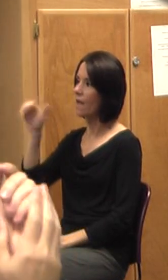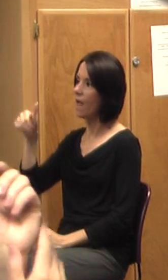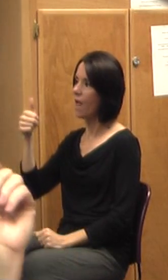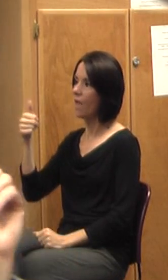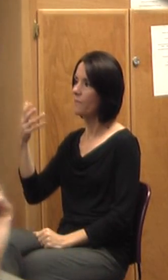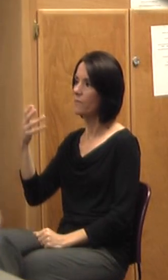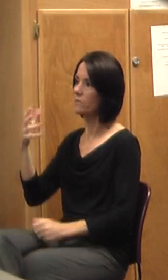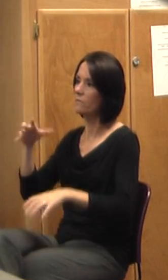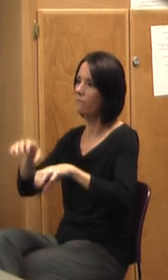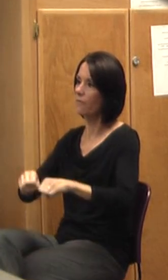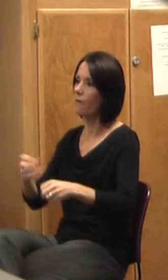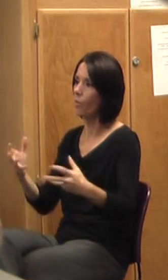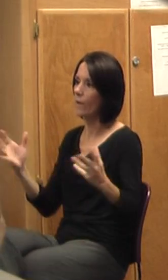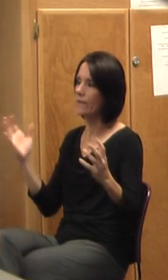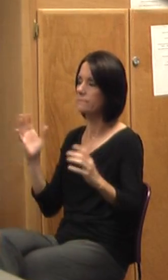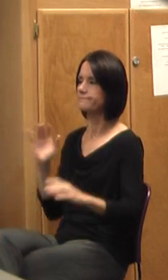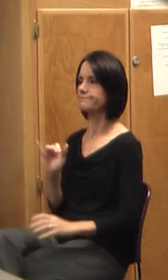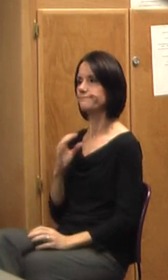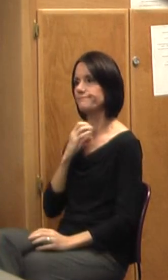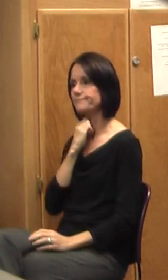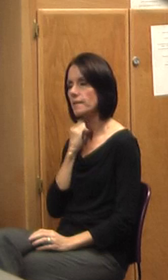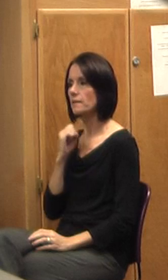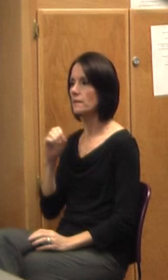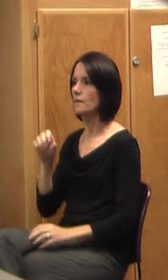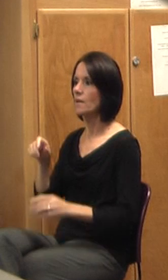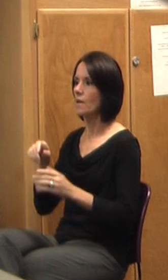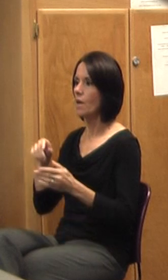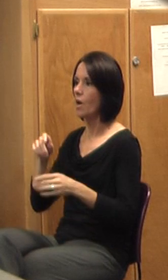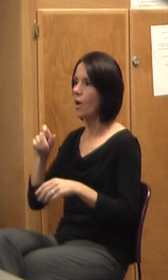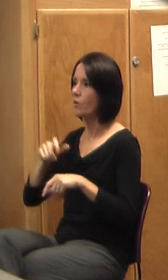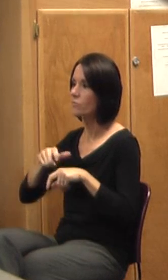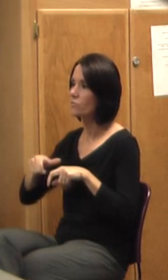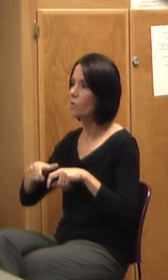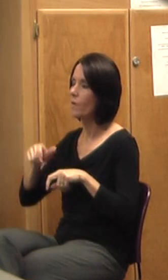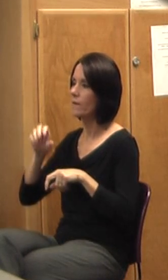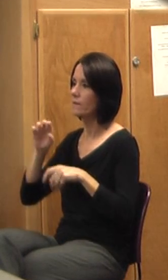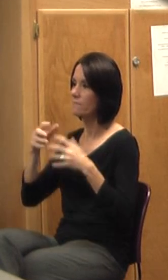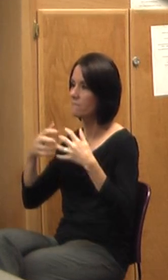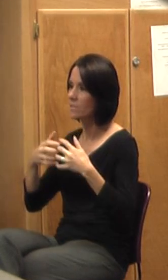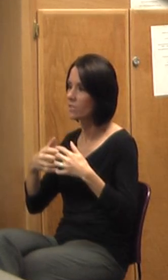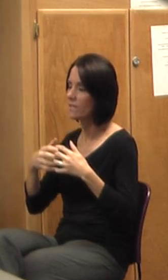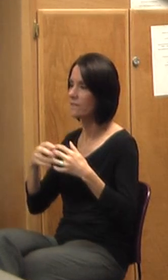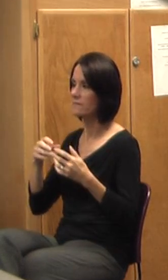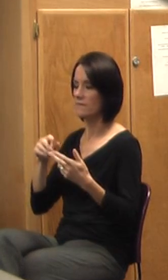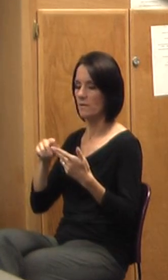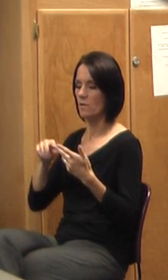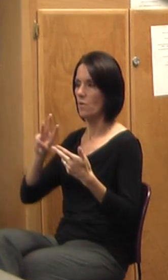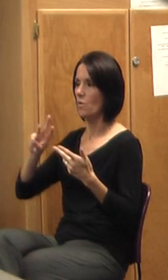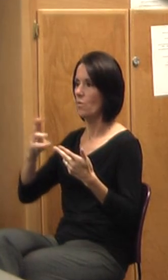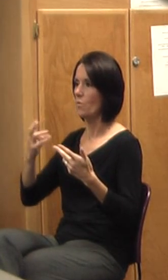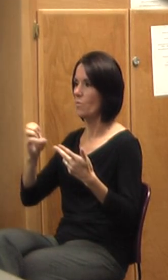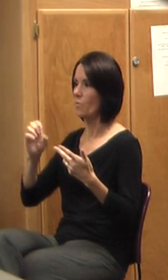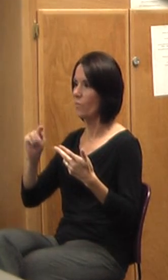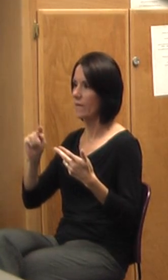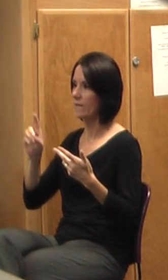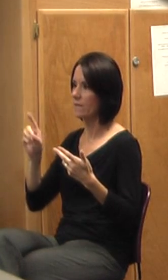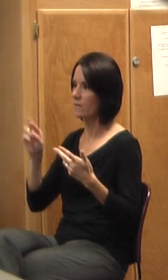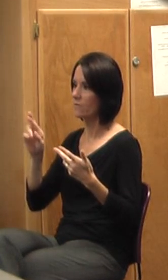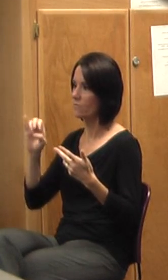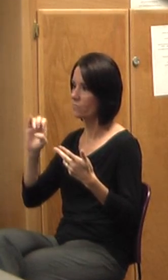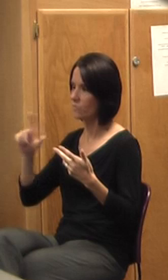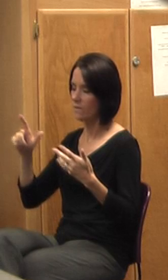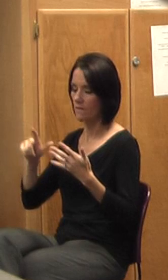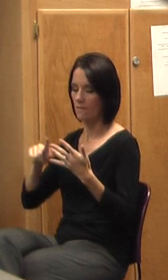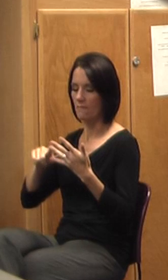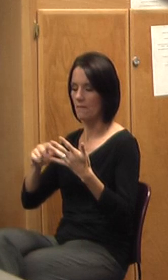else. He also invented a rice sewing machine, a wheat drill, which is used for sowing wheat, and then a